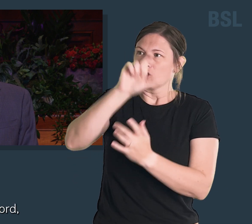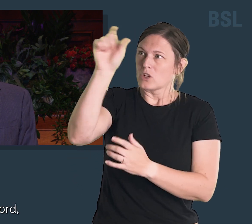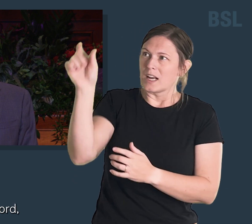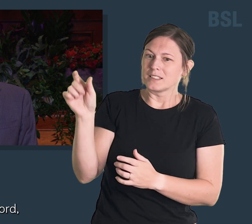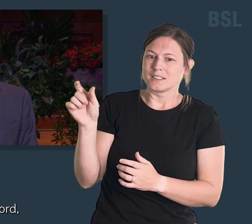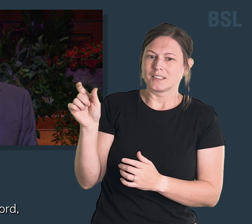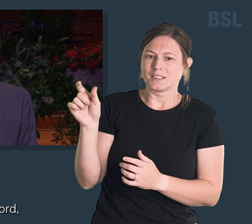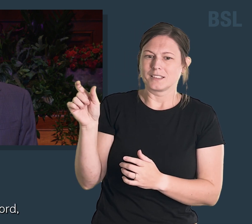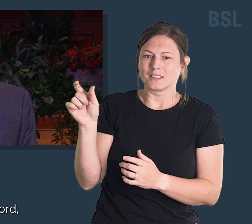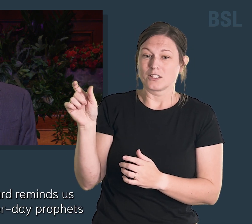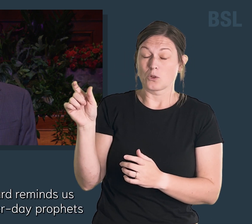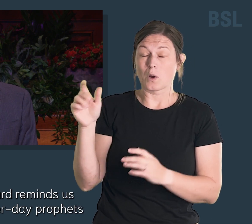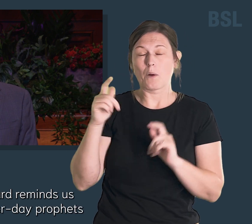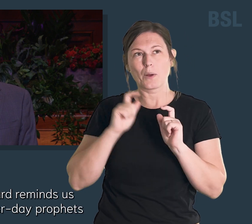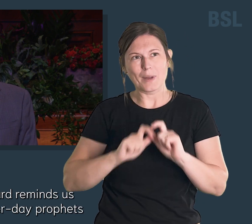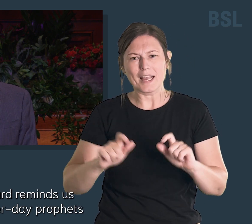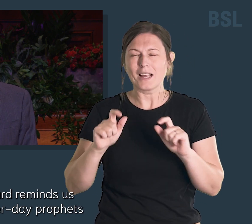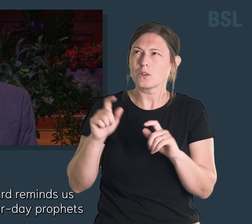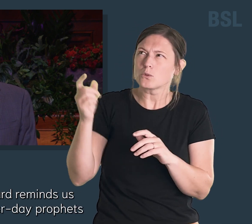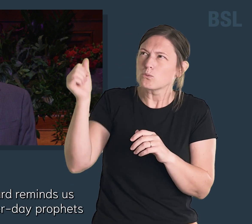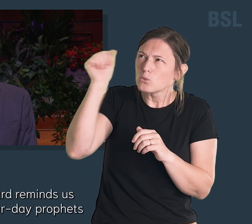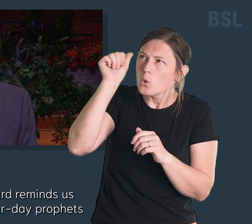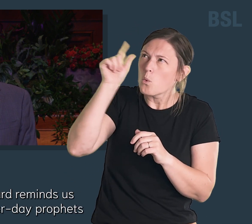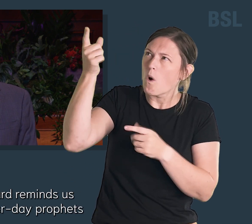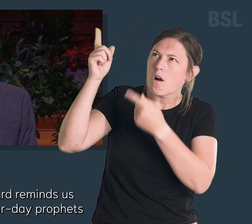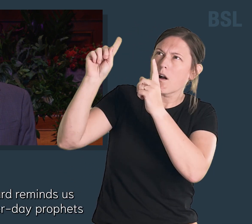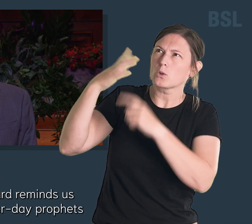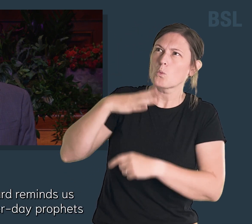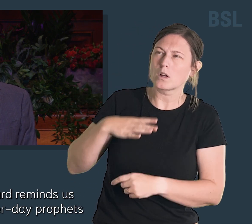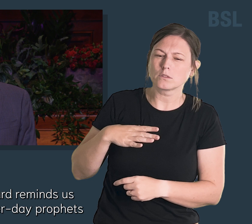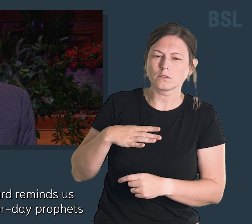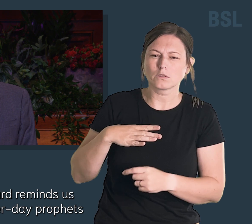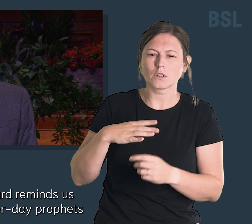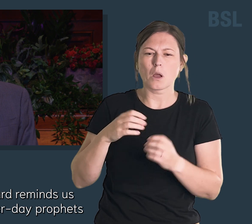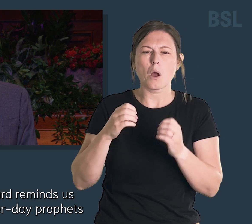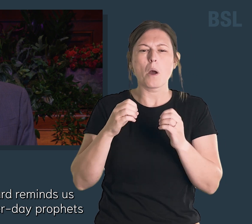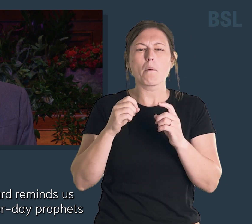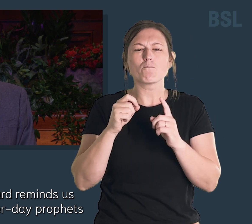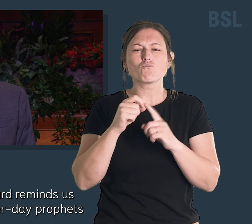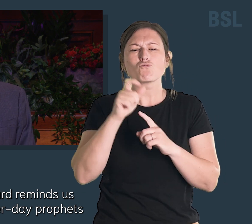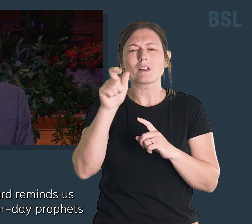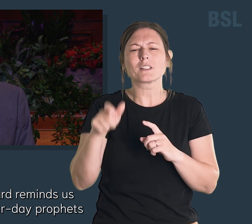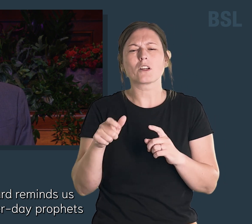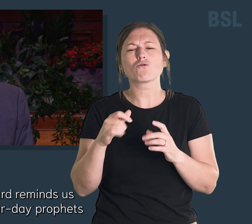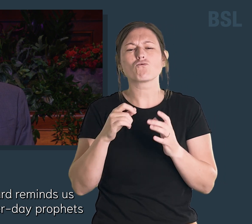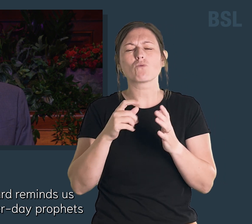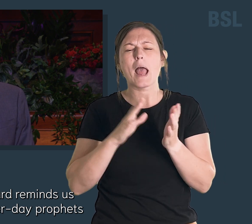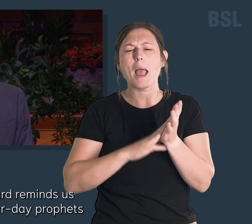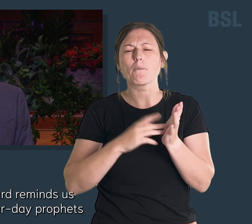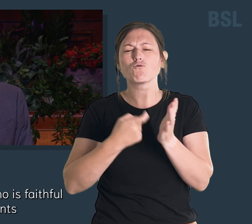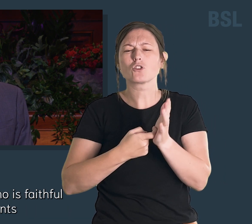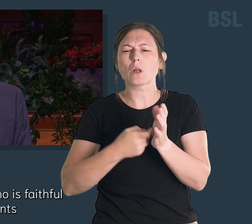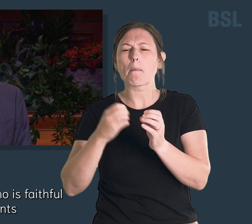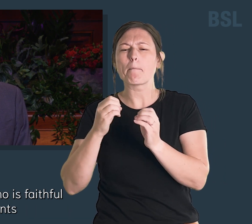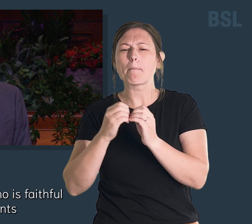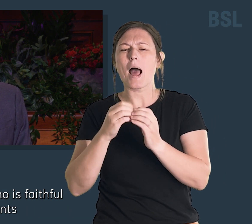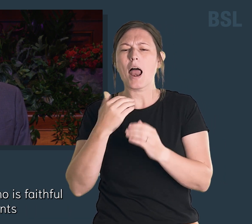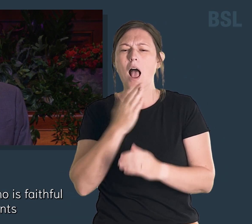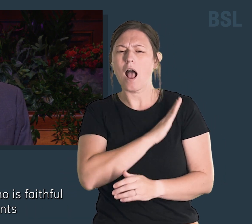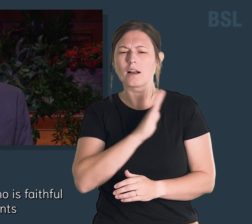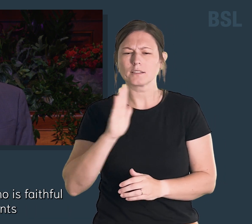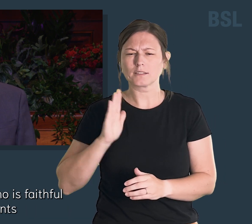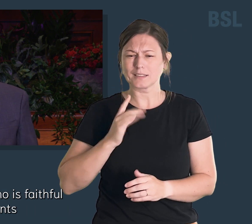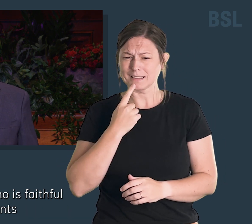While we wait upon the Lord, President M. Russell Ballard reminds us that scriptures and Latter-day Prophets confirm